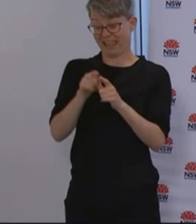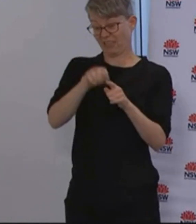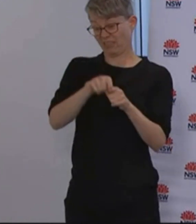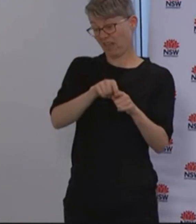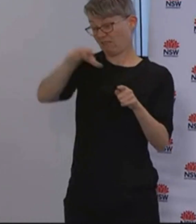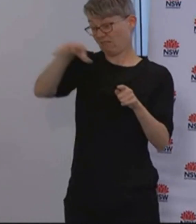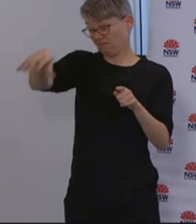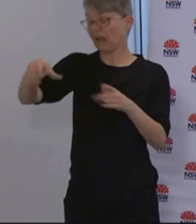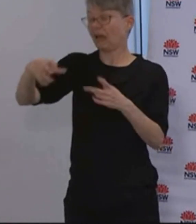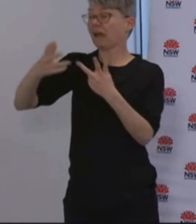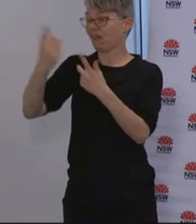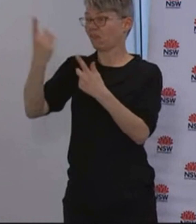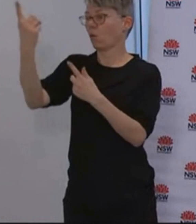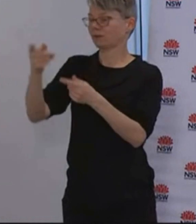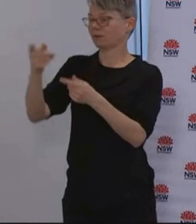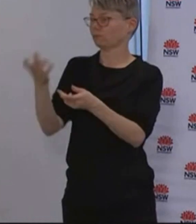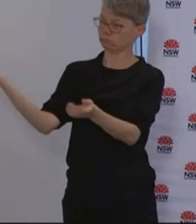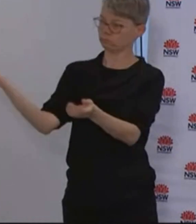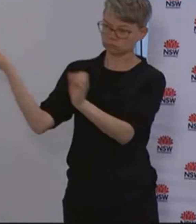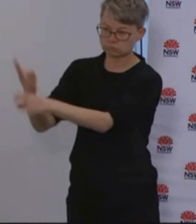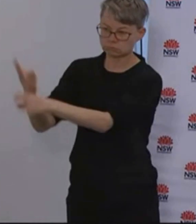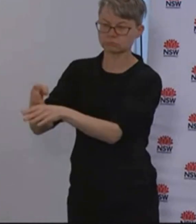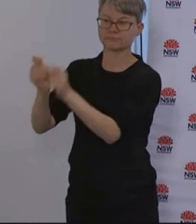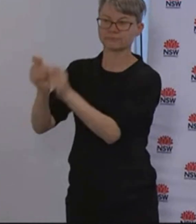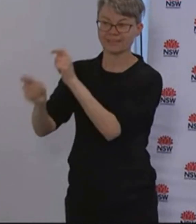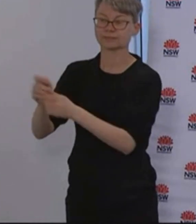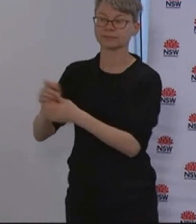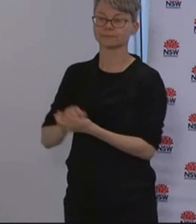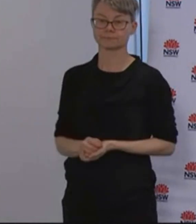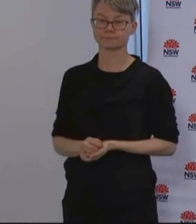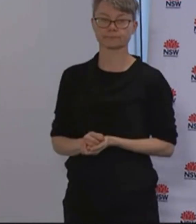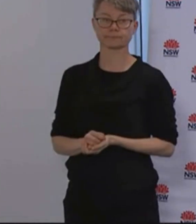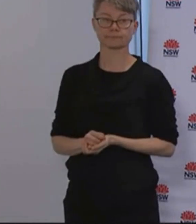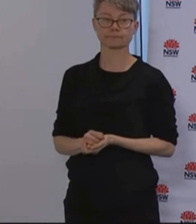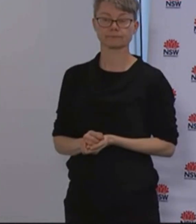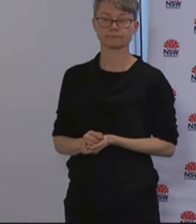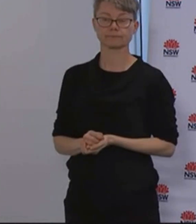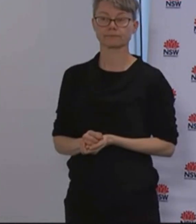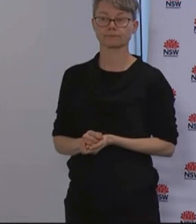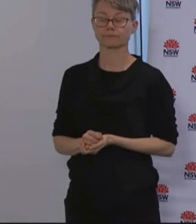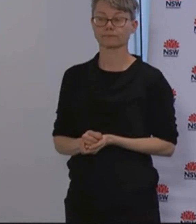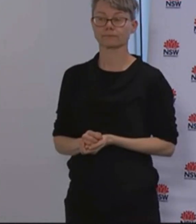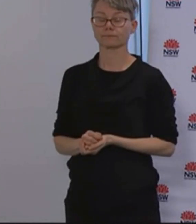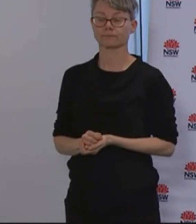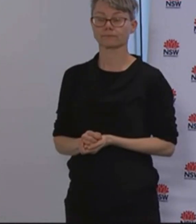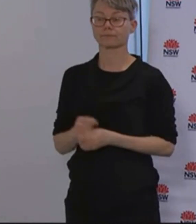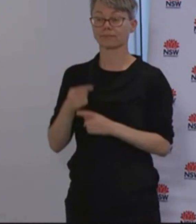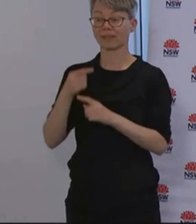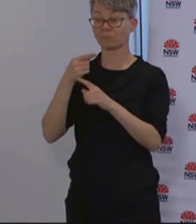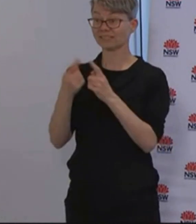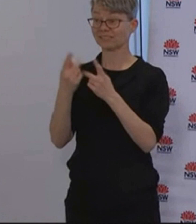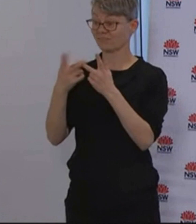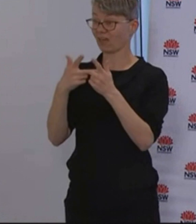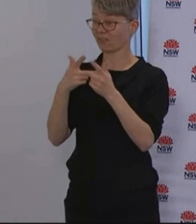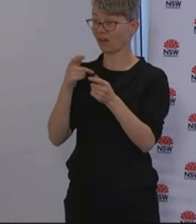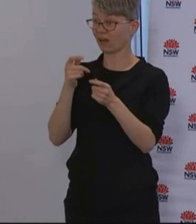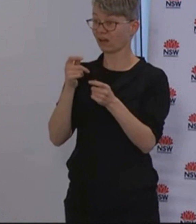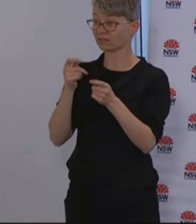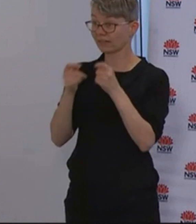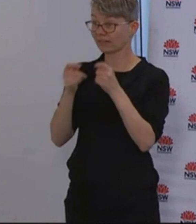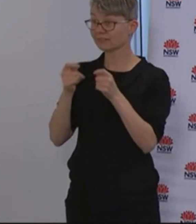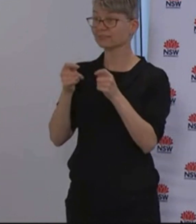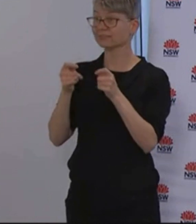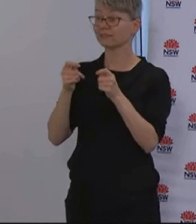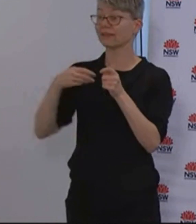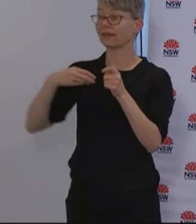to Crossroads. I would urge the community to also take advantage of the clinics at Campbelltown, Liverpool